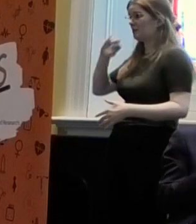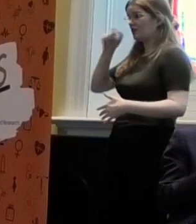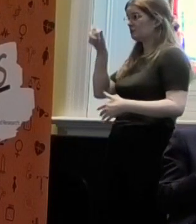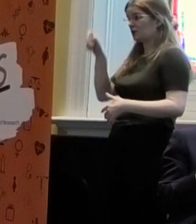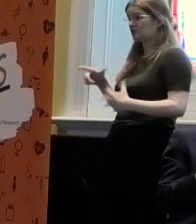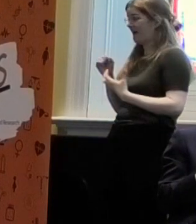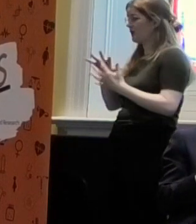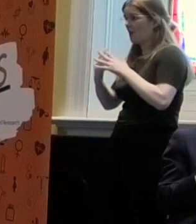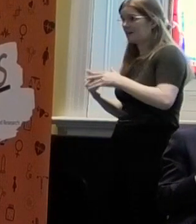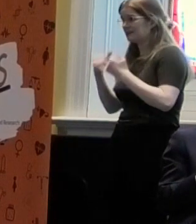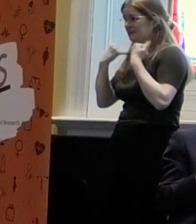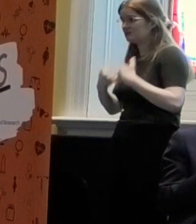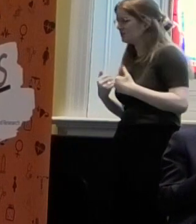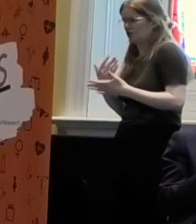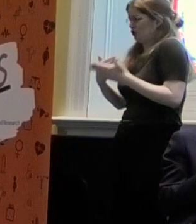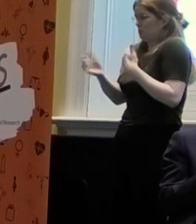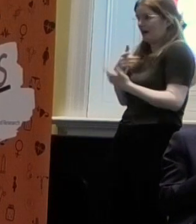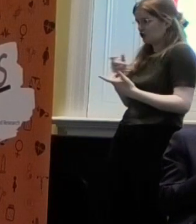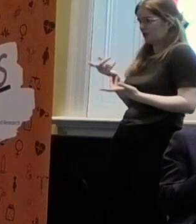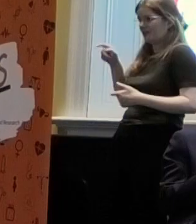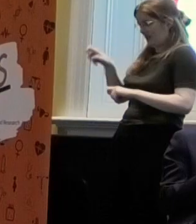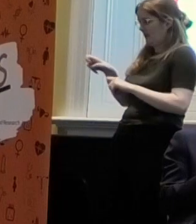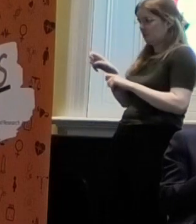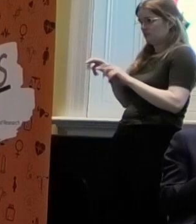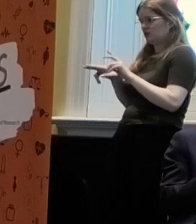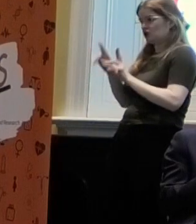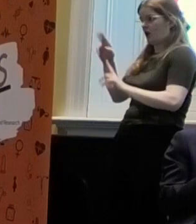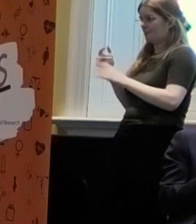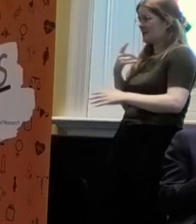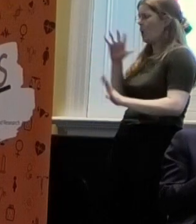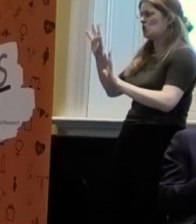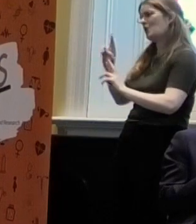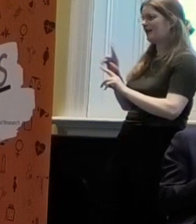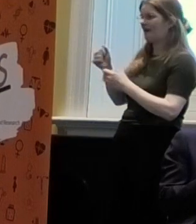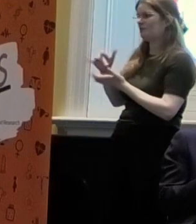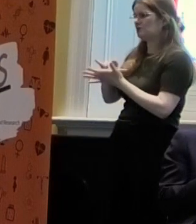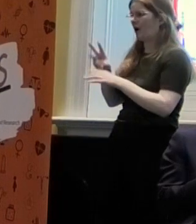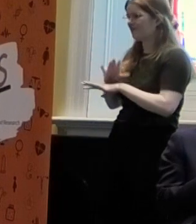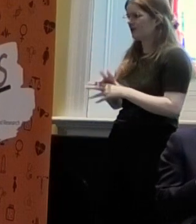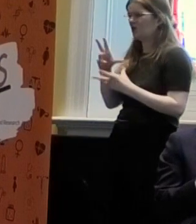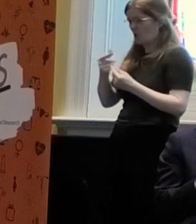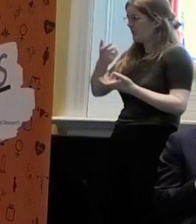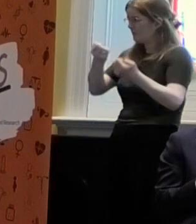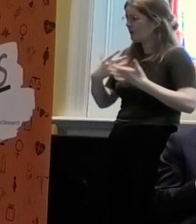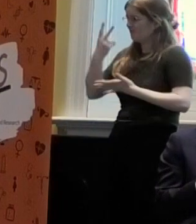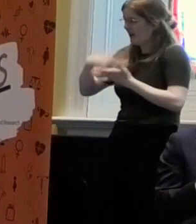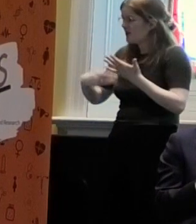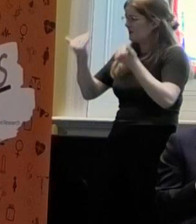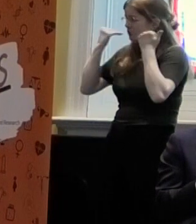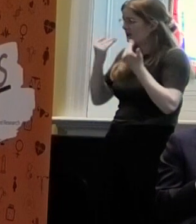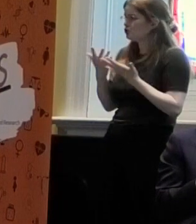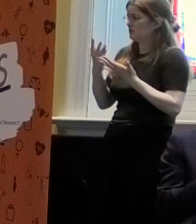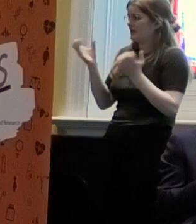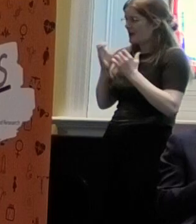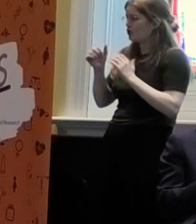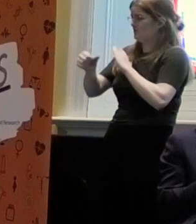incredibly complex case doesn't mean that they should be deprived of the added value that the midwife brings to her